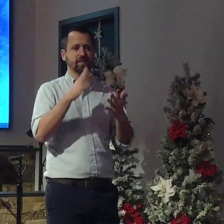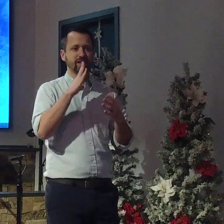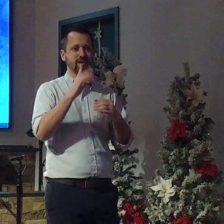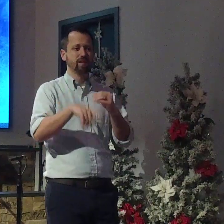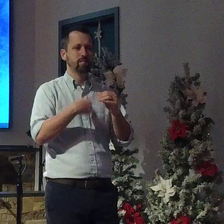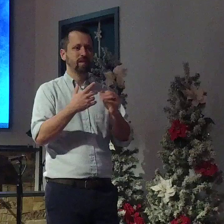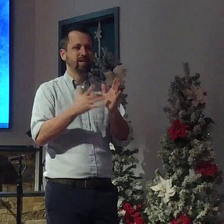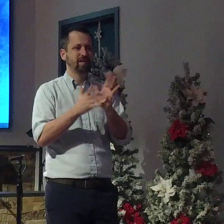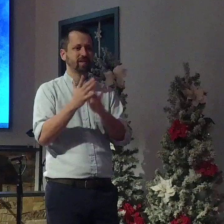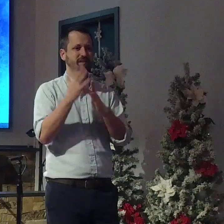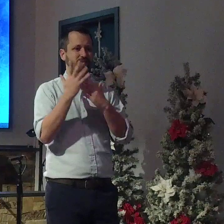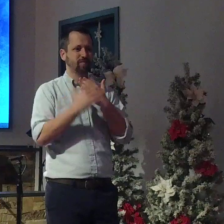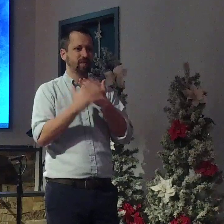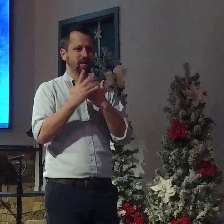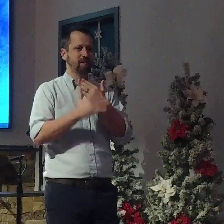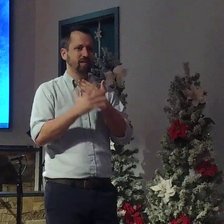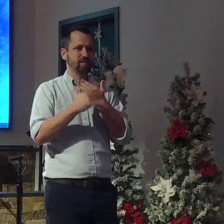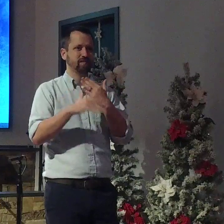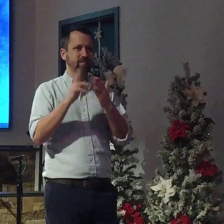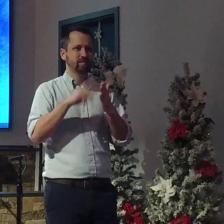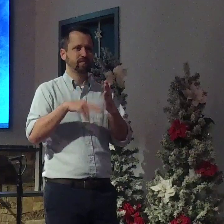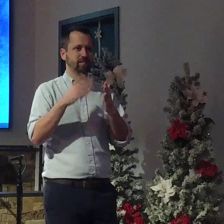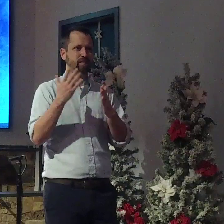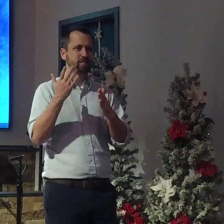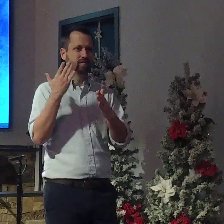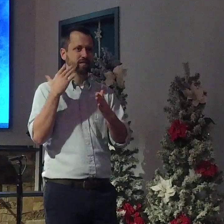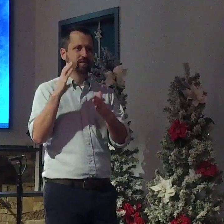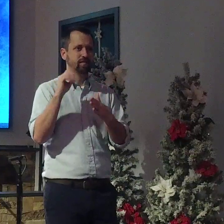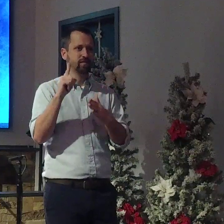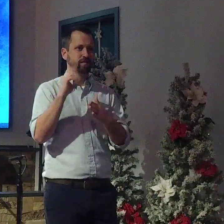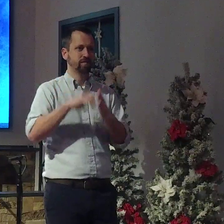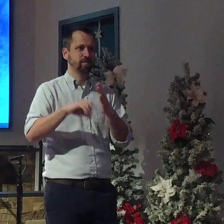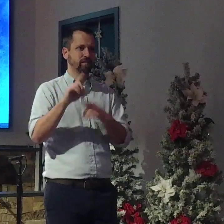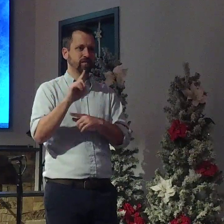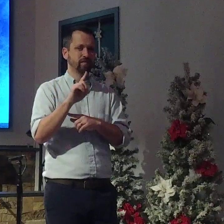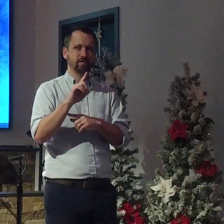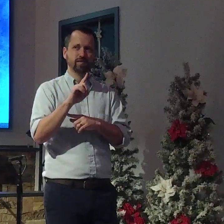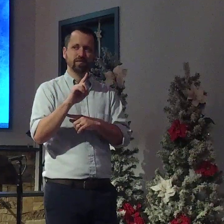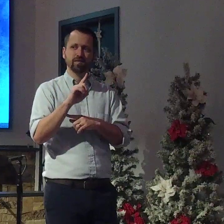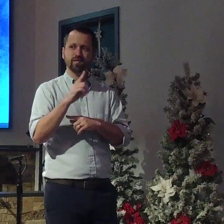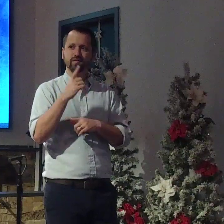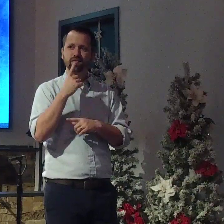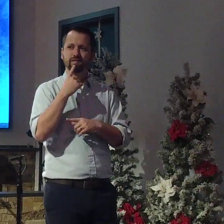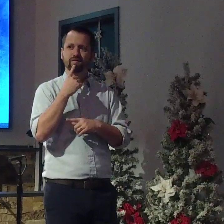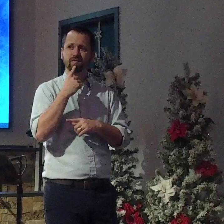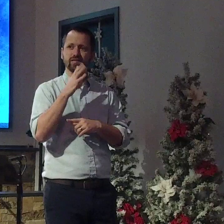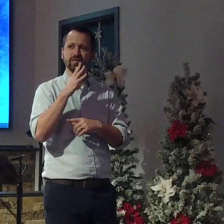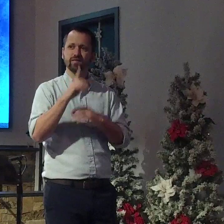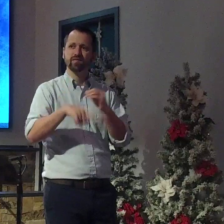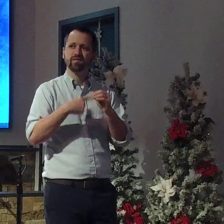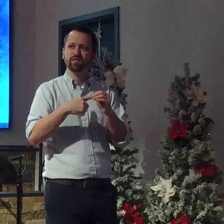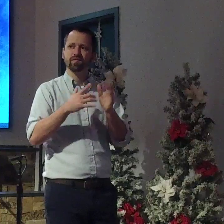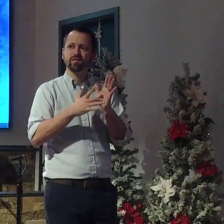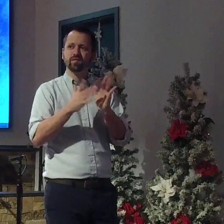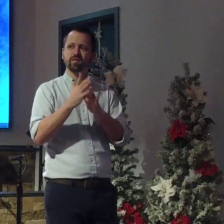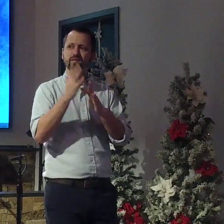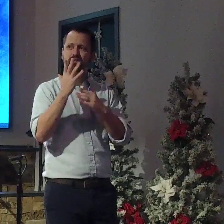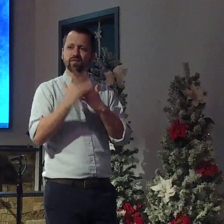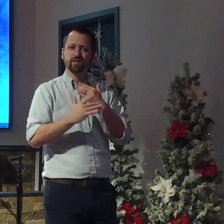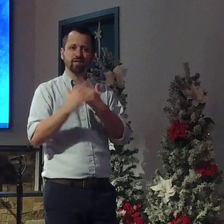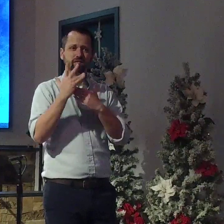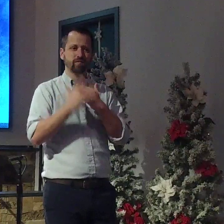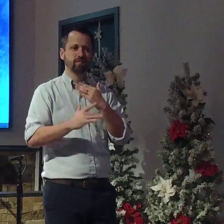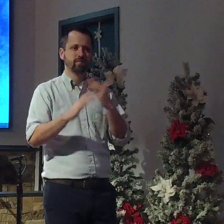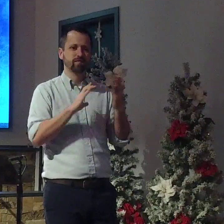as that babe in Bethlehem, but he was born to die. And that ransom was paid in full. We as prisoners